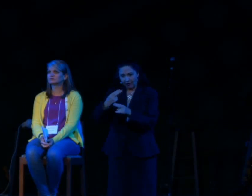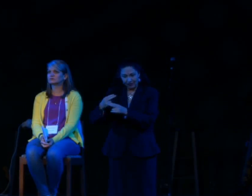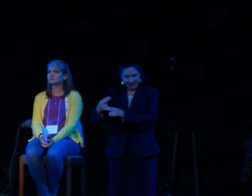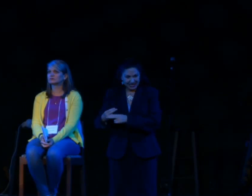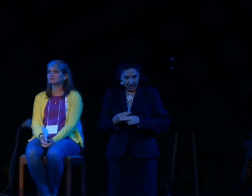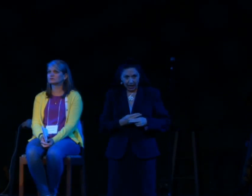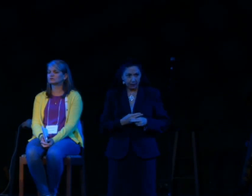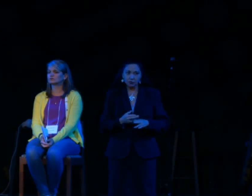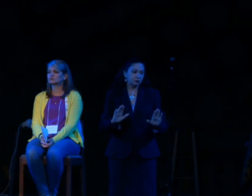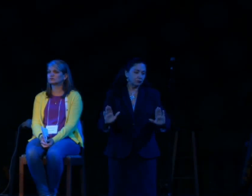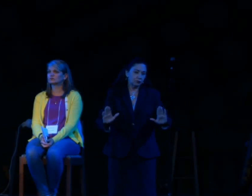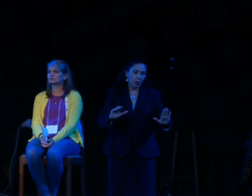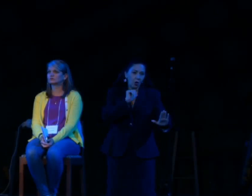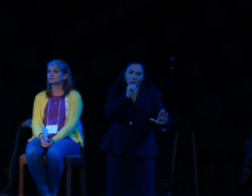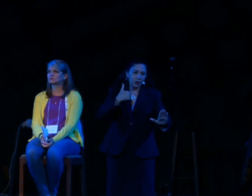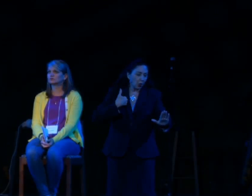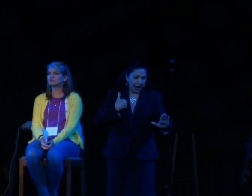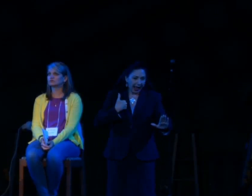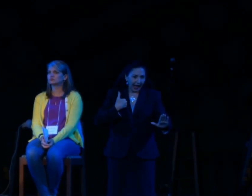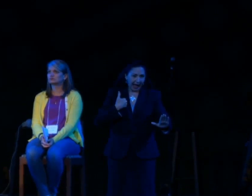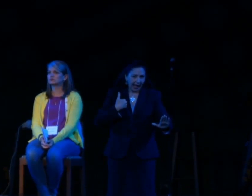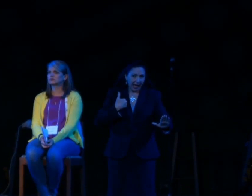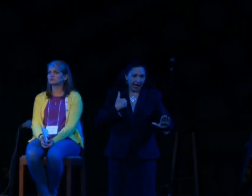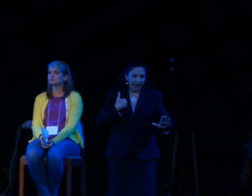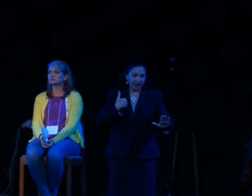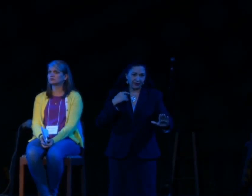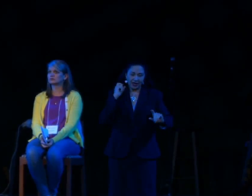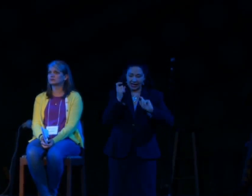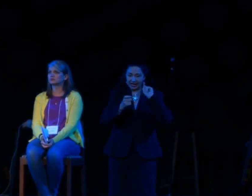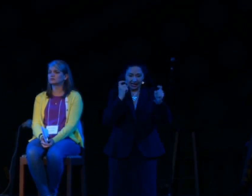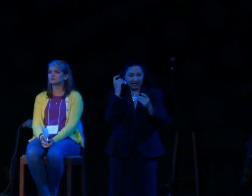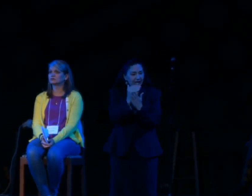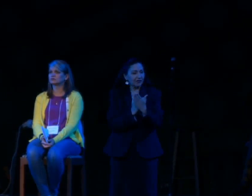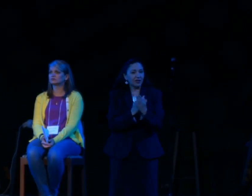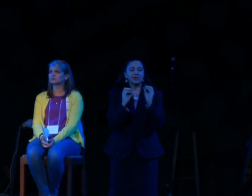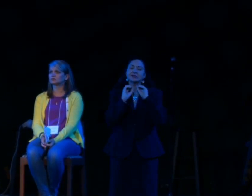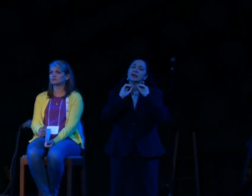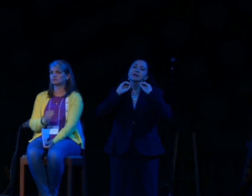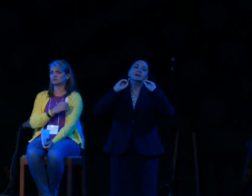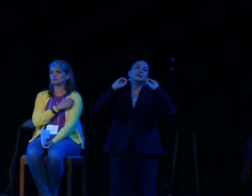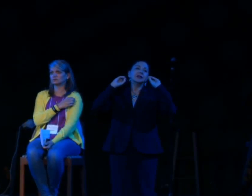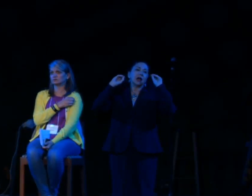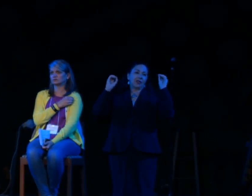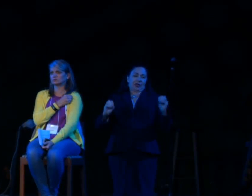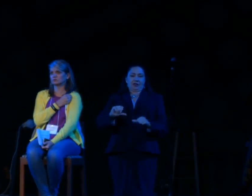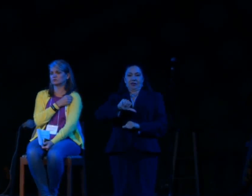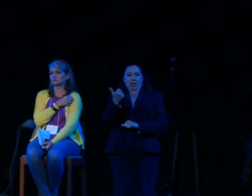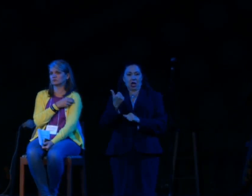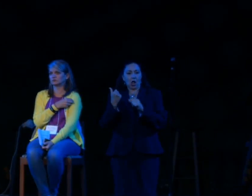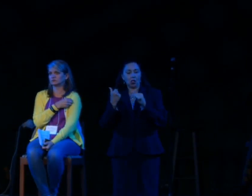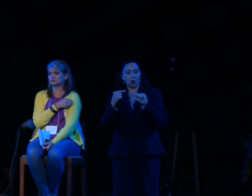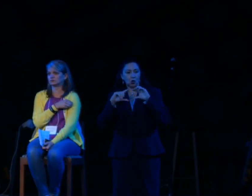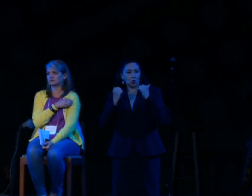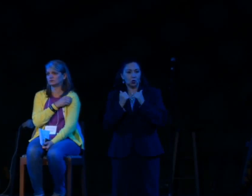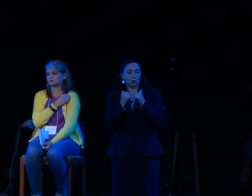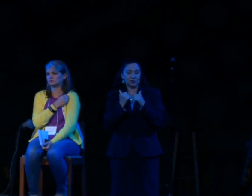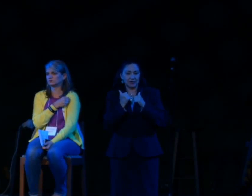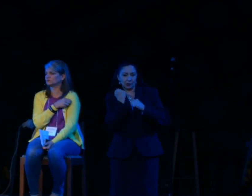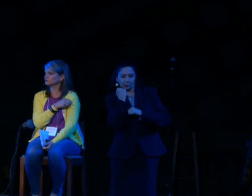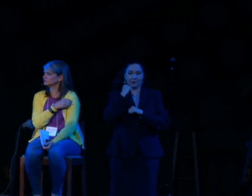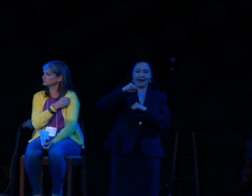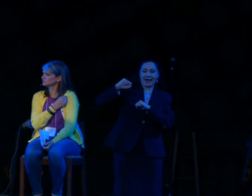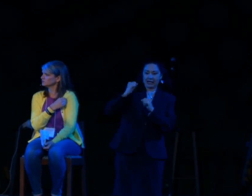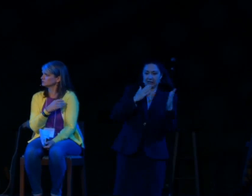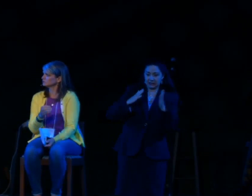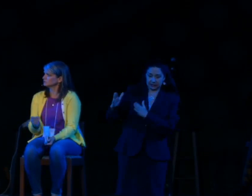relationships and all of these things. We don't have mailing lists. We don't have donor lists. We don't have anything that some of the groups who don't want this church plan to